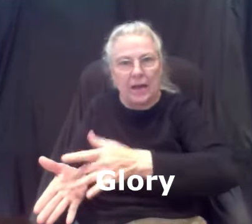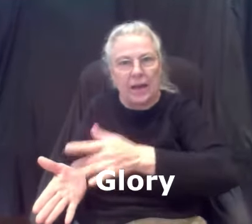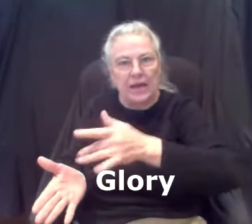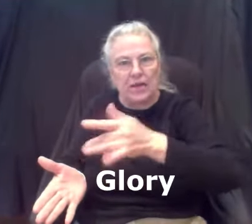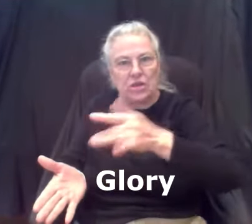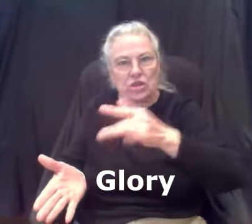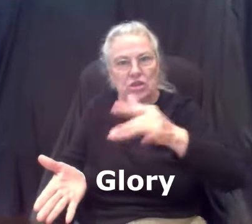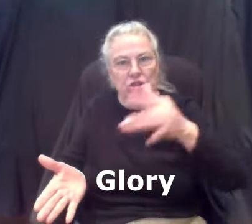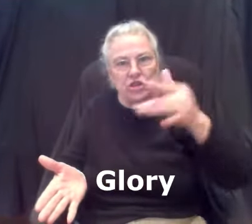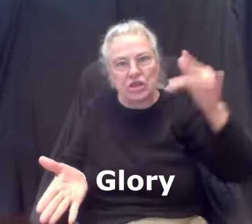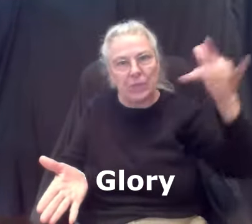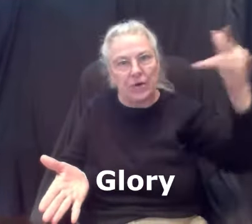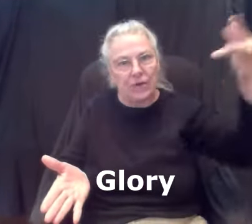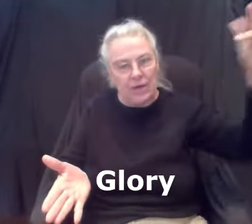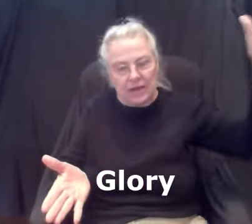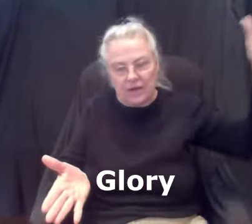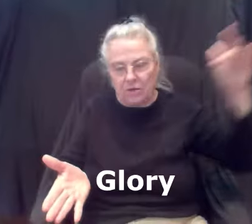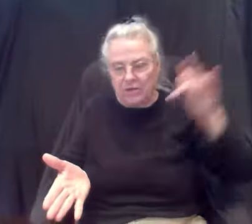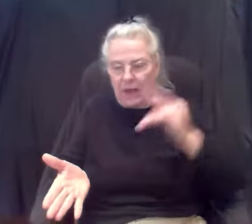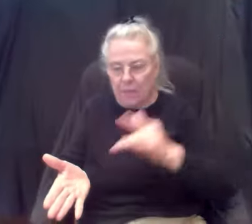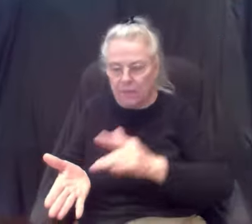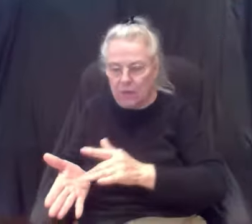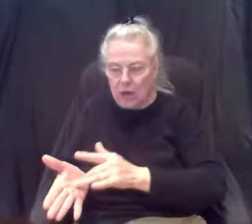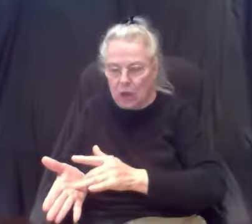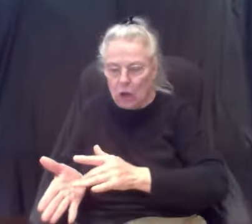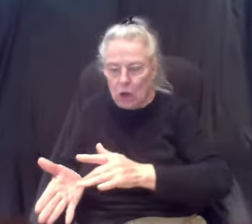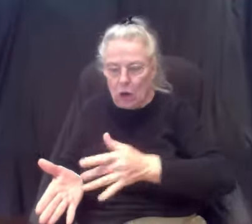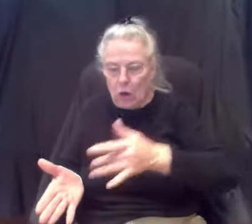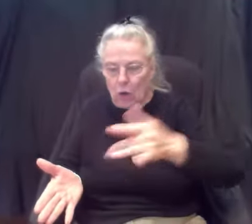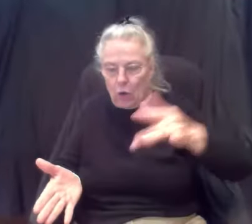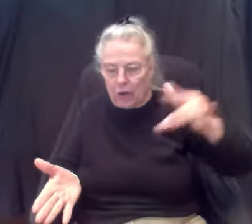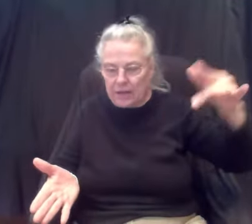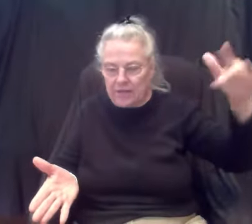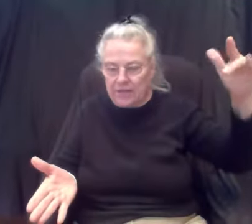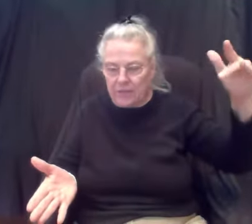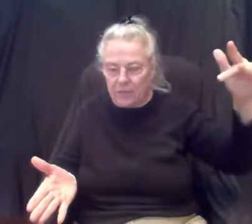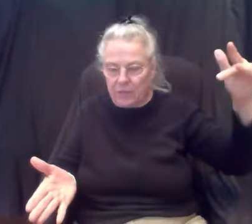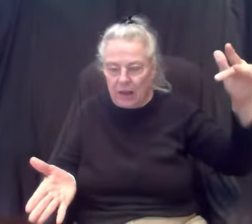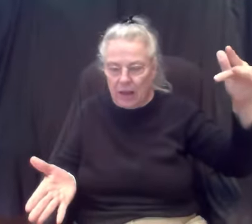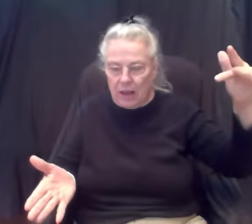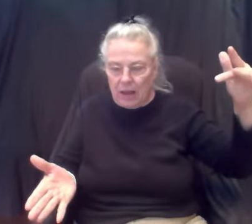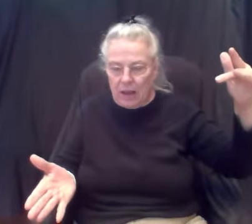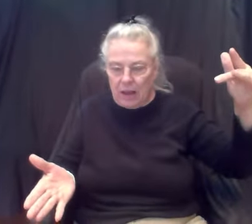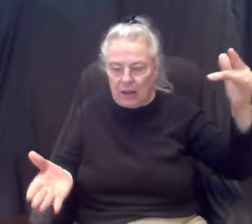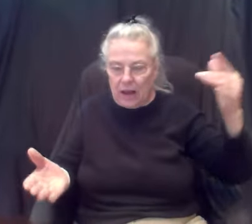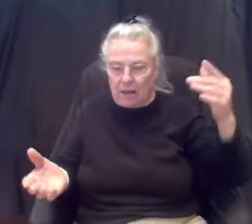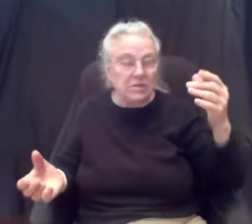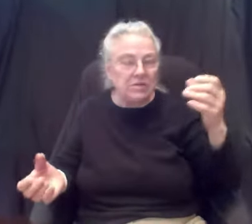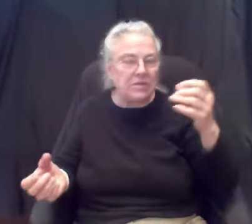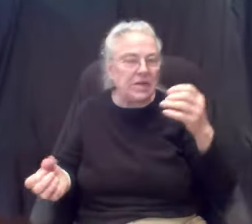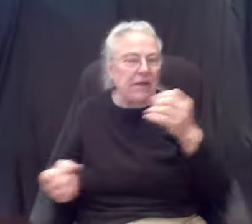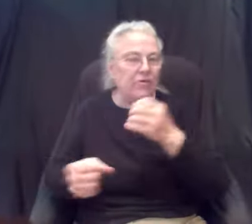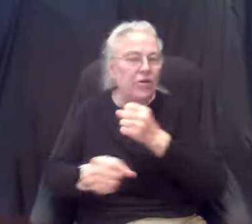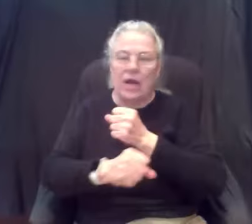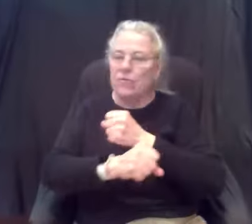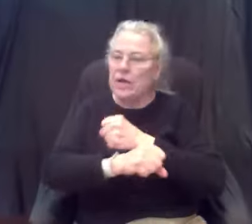it shimmer as it goes up. Glorious. Now, Savior and